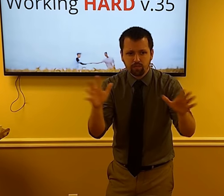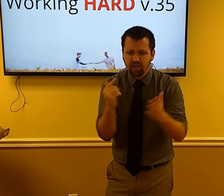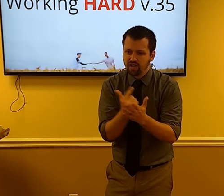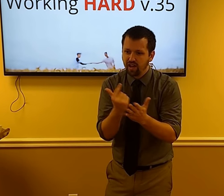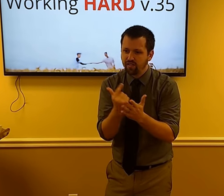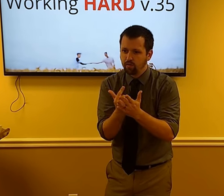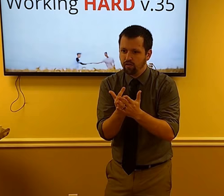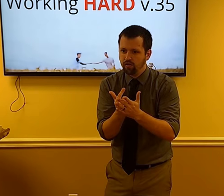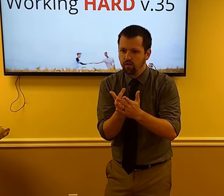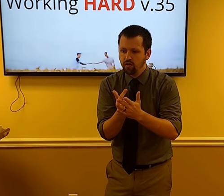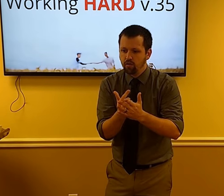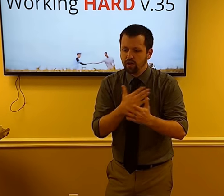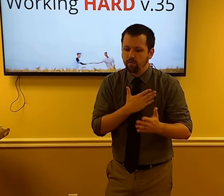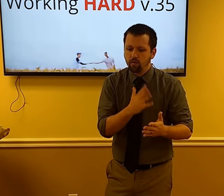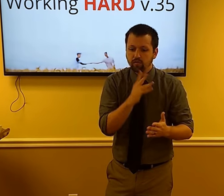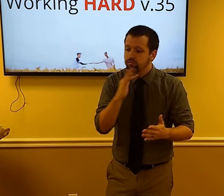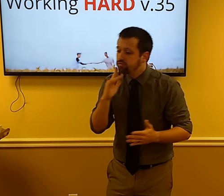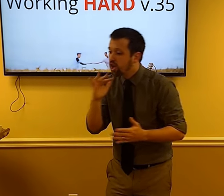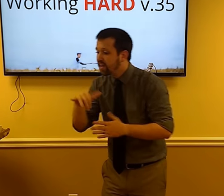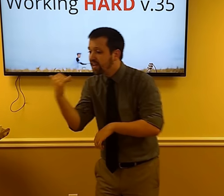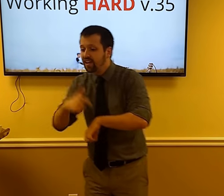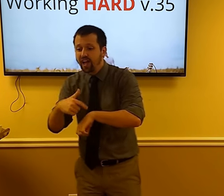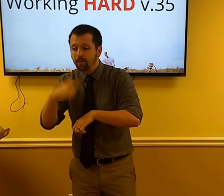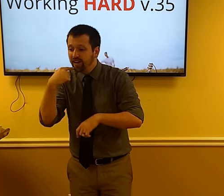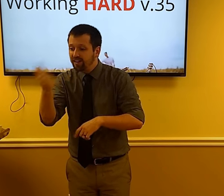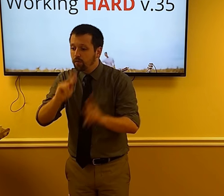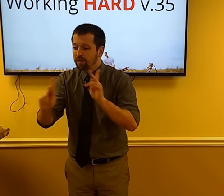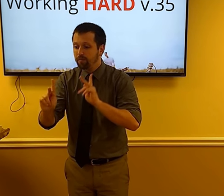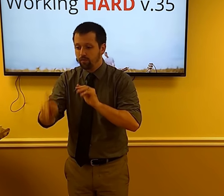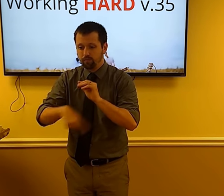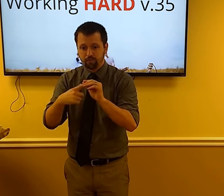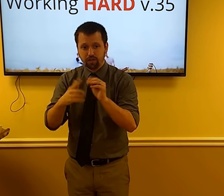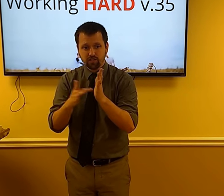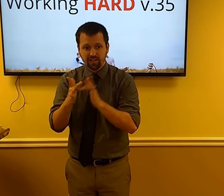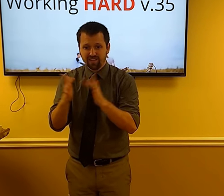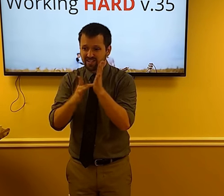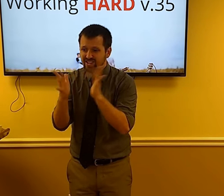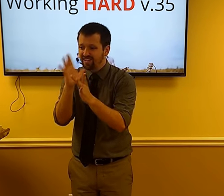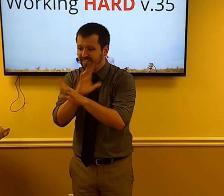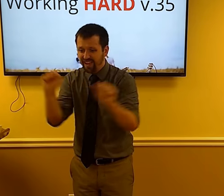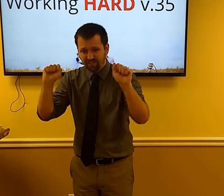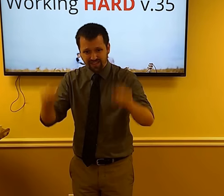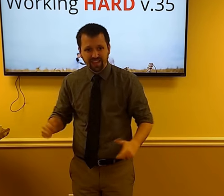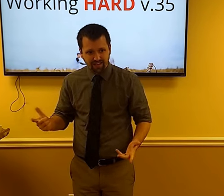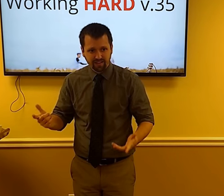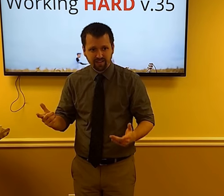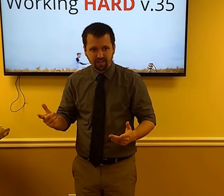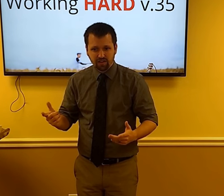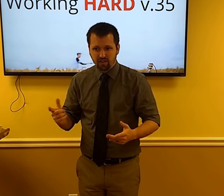Spread the gospel. Maybe we want to talk anytime. Tell people about Jesus, that Jesus saves, can. We